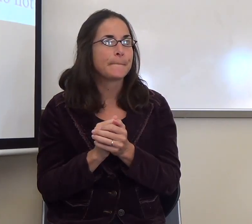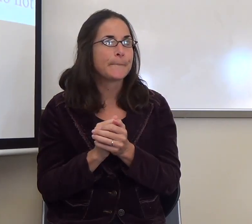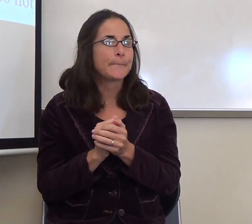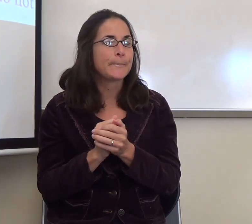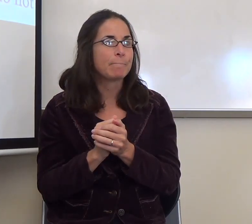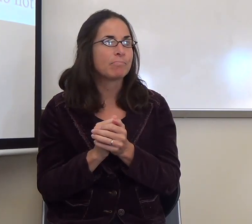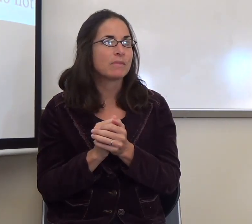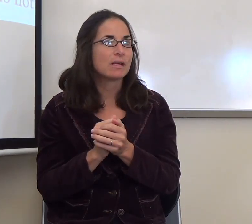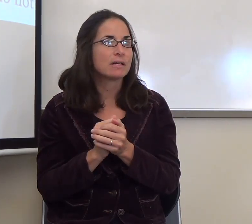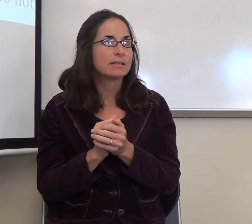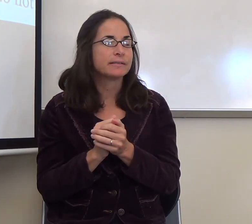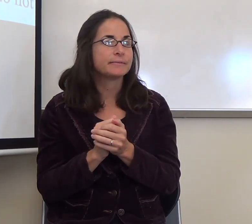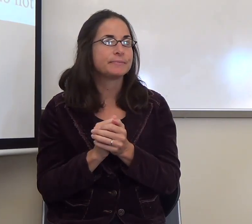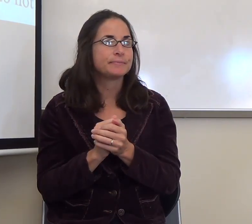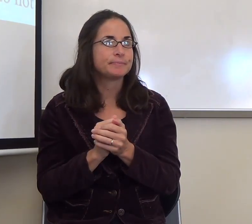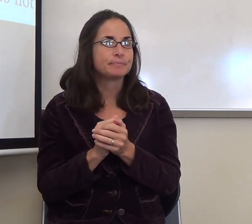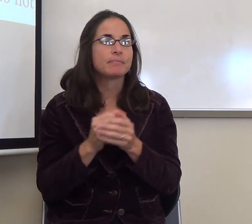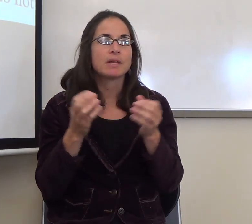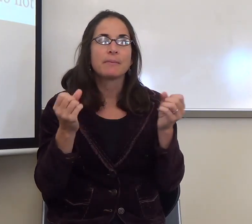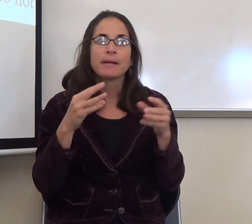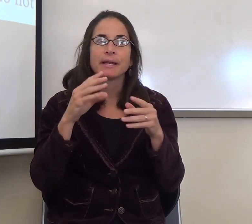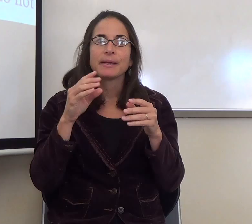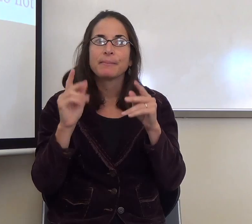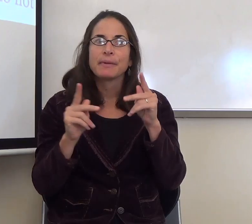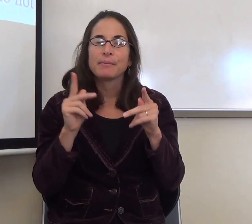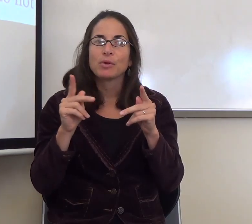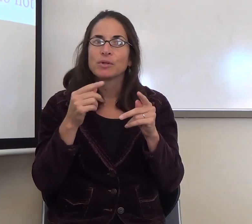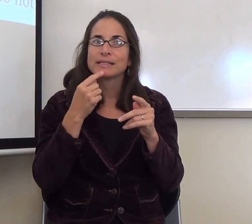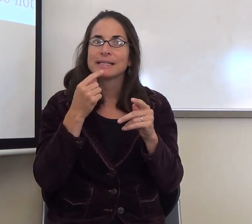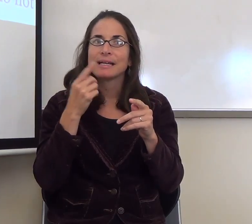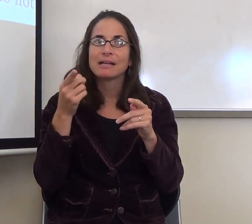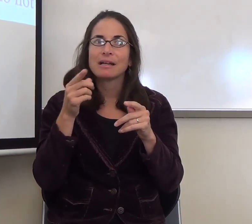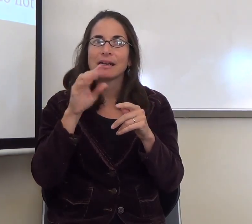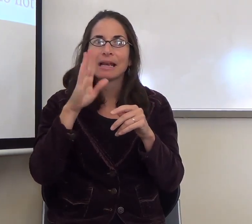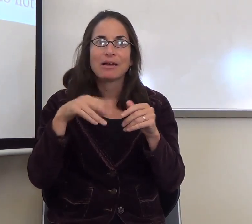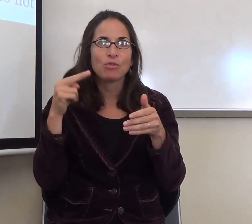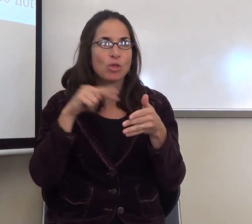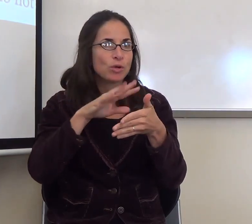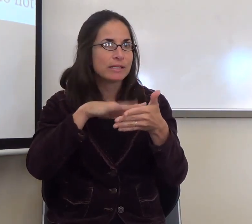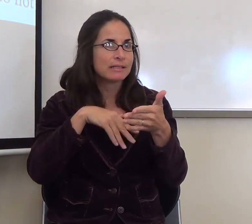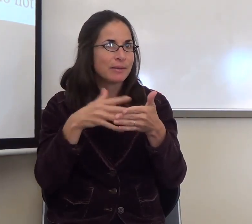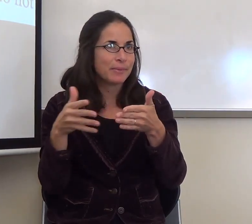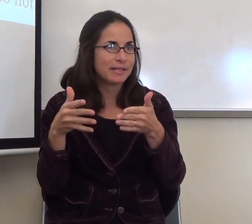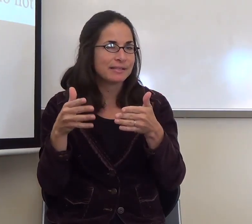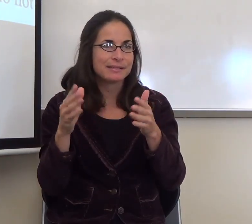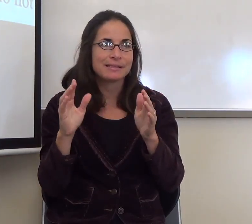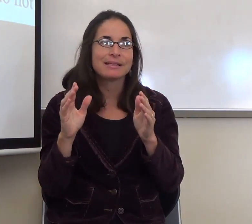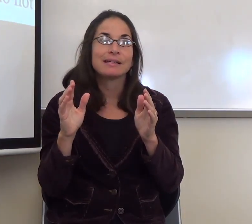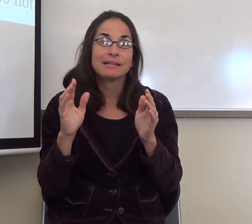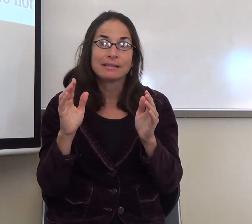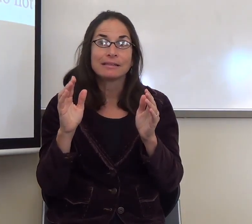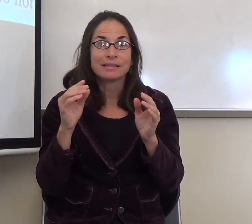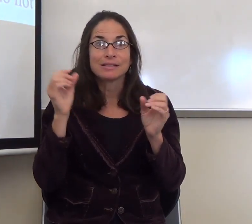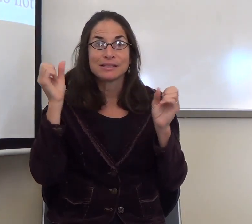past the midterm, it's pretty, you can pretty much tell what we're going to do, right? On Mondays, we work on the homework.